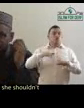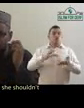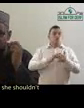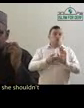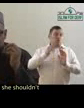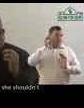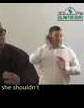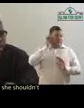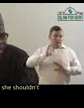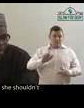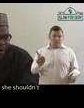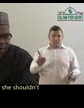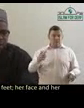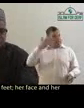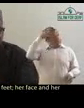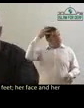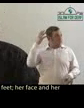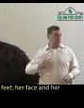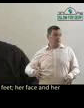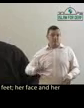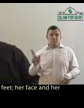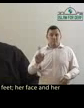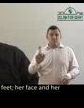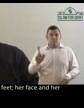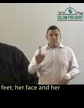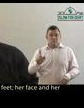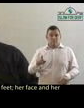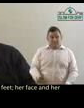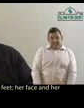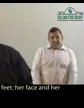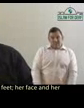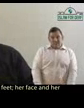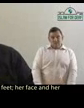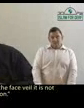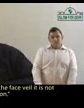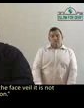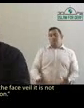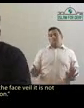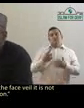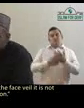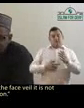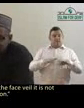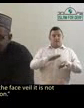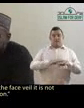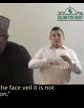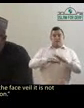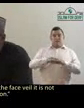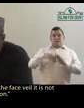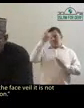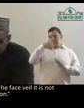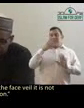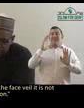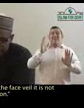ears. She shouldn't show her hair. She shouldn't show her bare feet, her face and her hands. So she doesn't have to wear the face veil. It's not